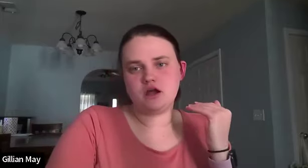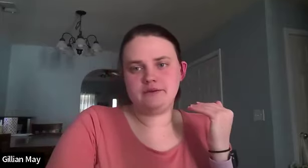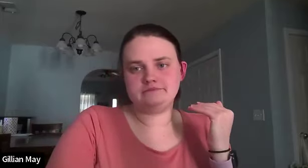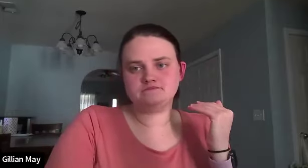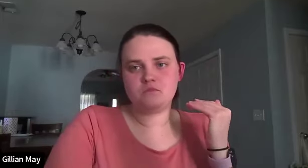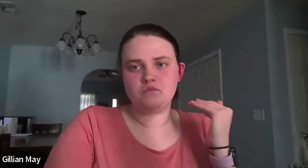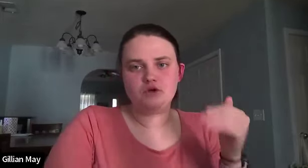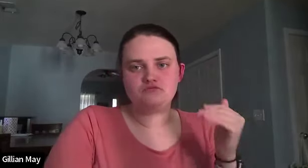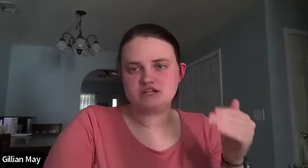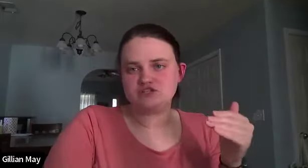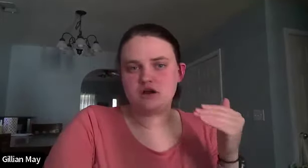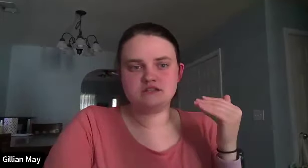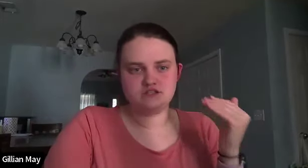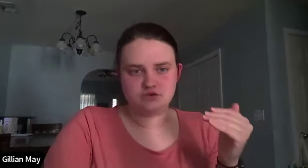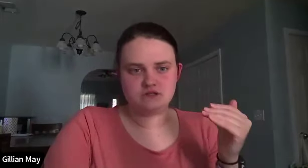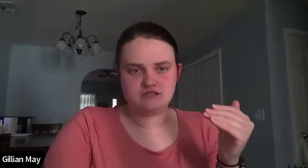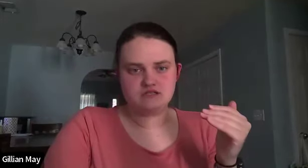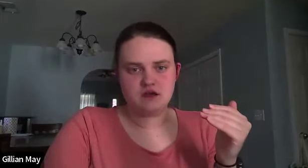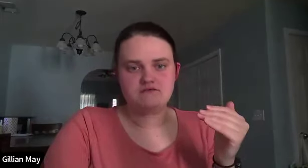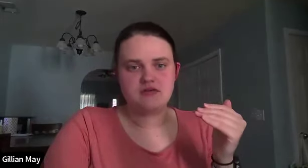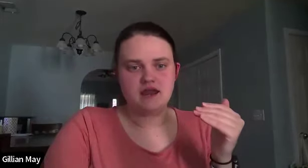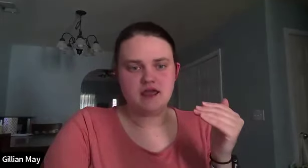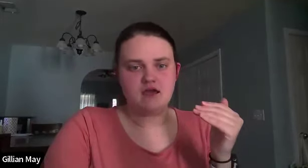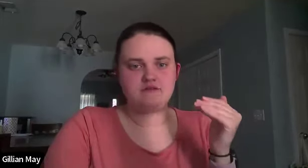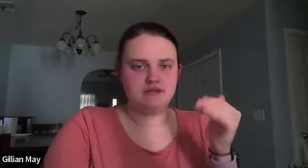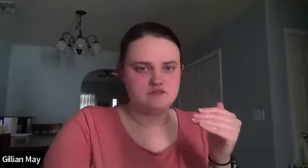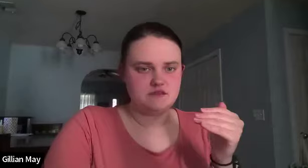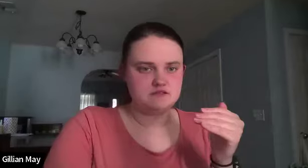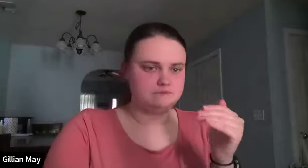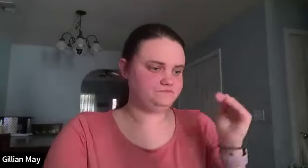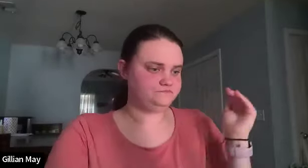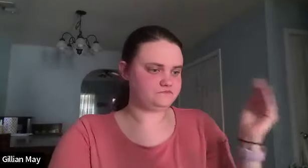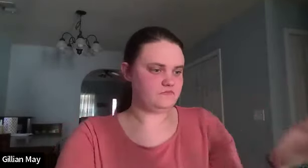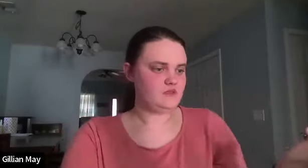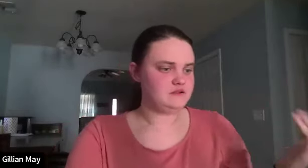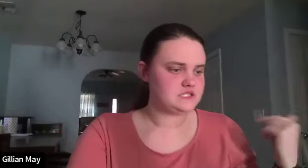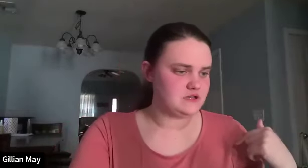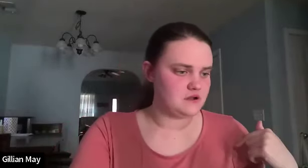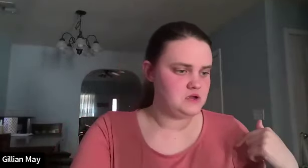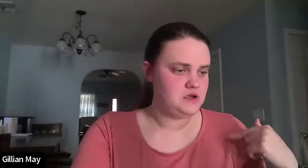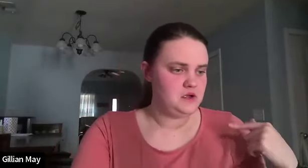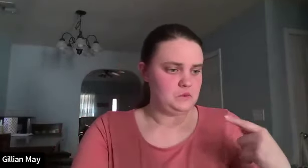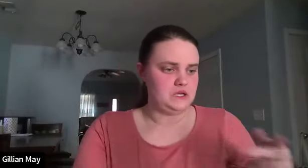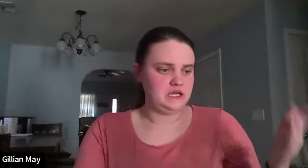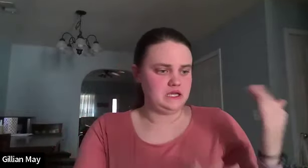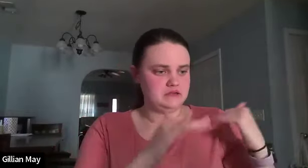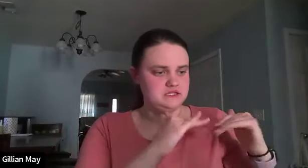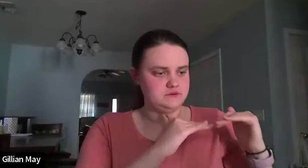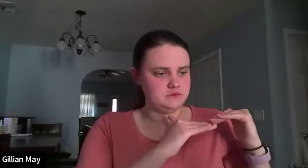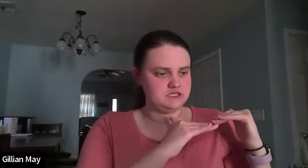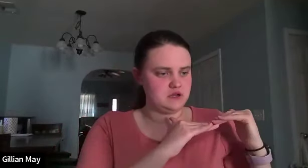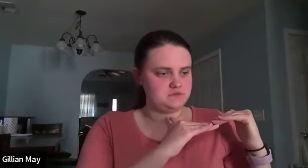popular restaurants and stores and stuff that have name signs. So let's see where we stopped.